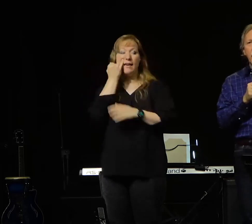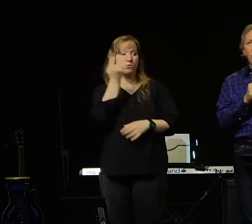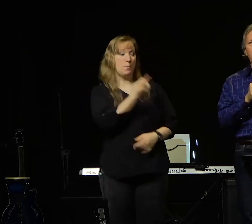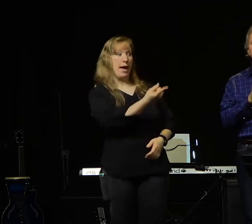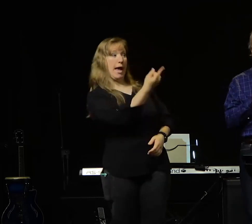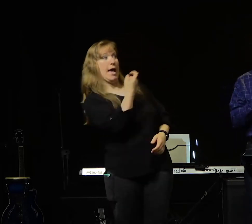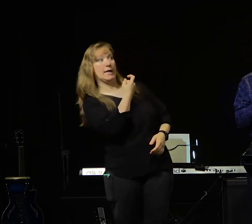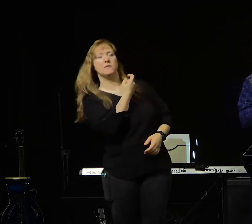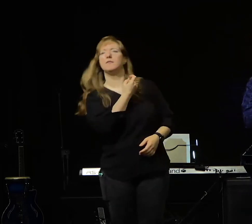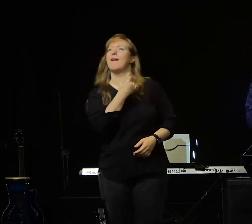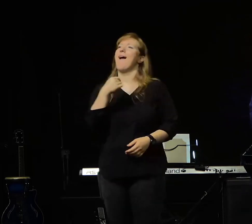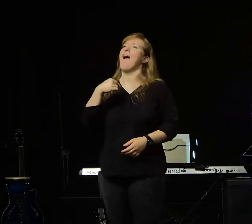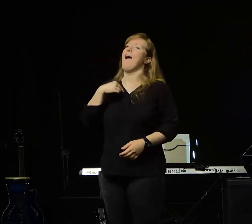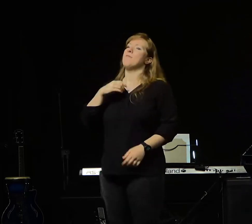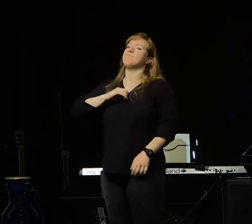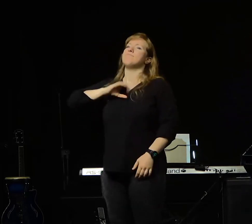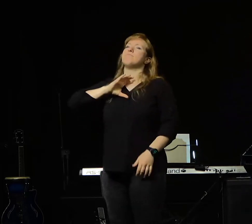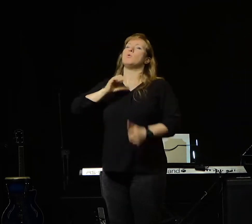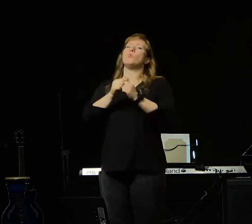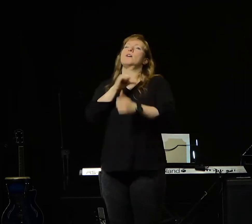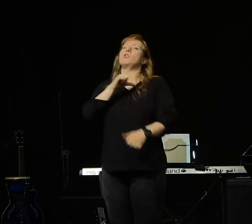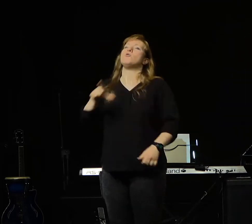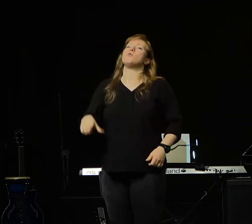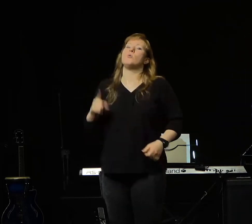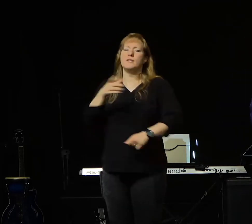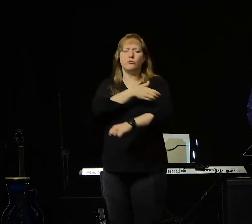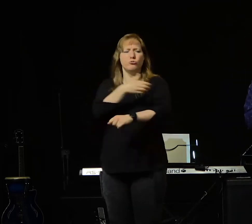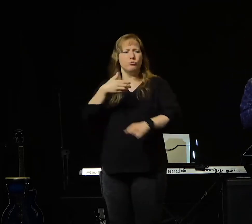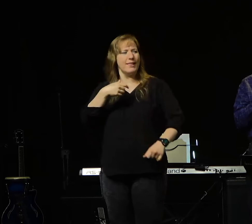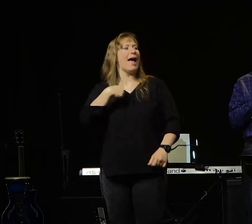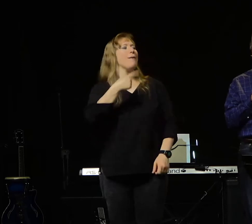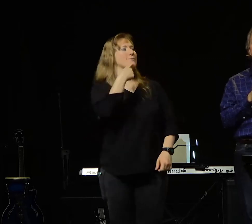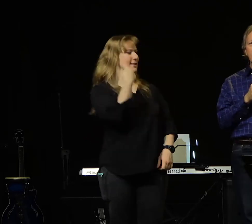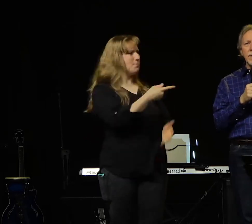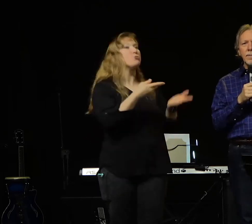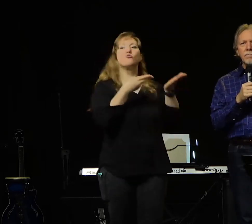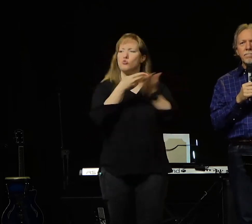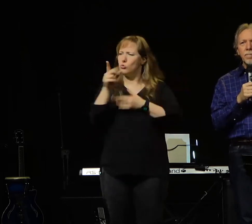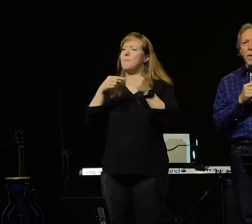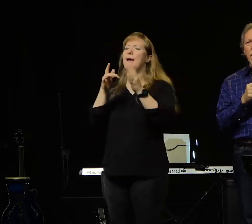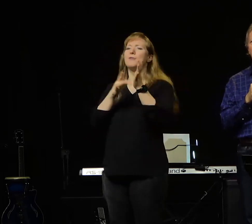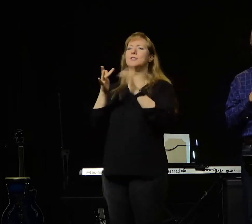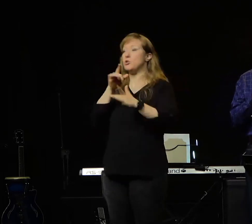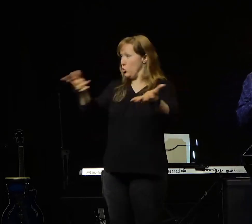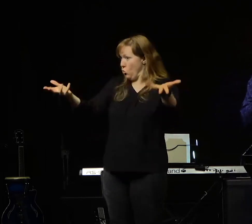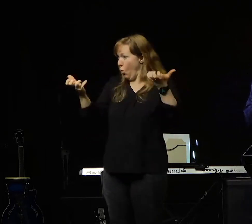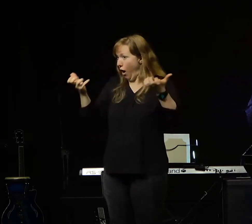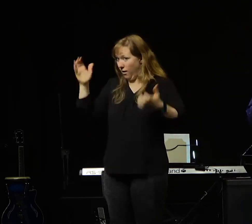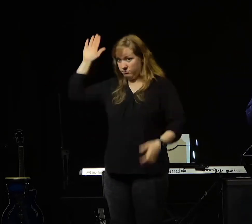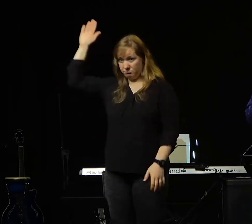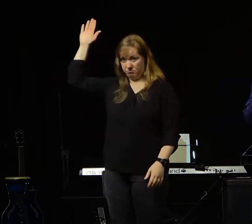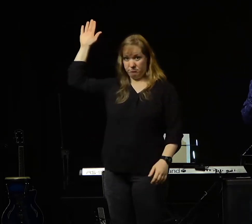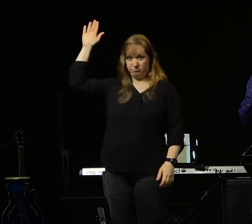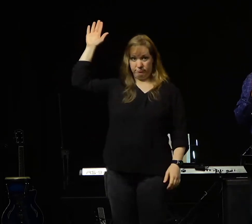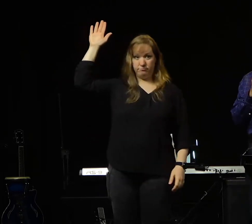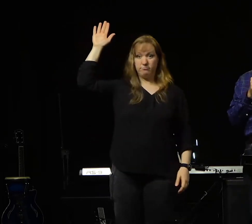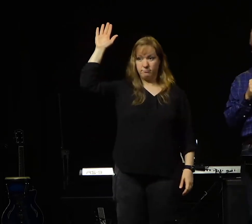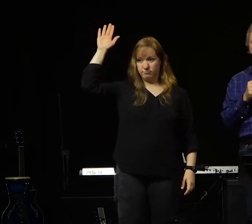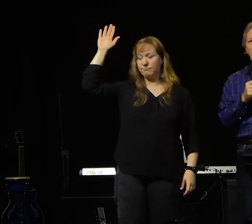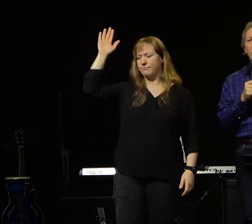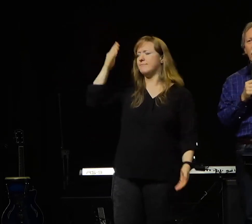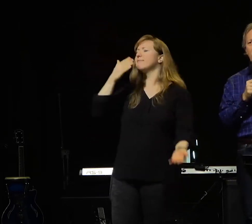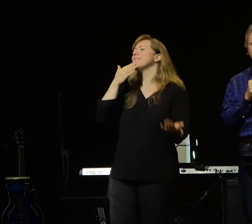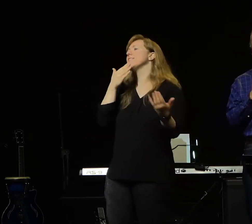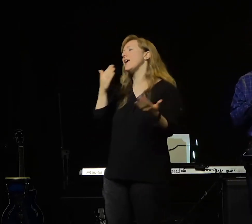be bold. And with the Lord's help, with his strength, I'm going to tell them who Jesus is. How many of you would just do that? Thank